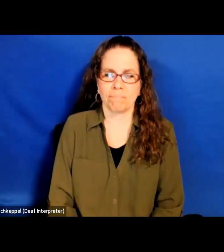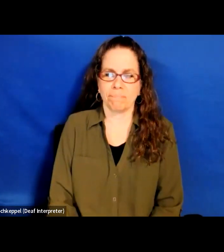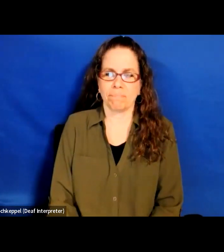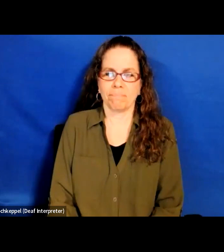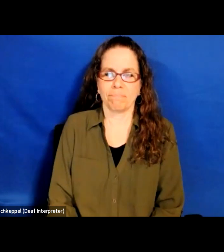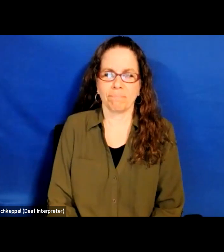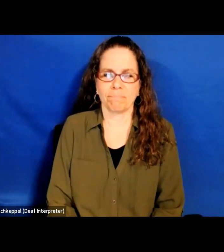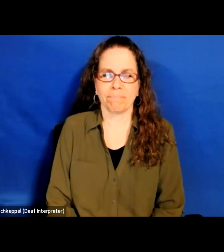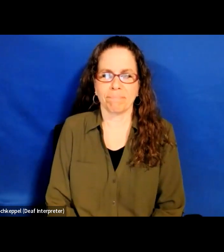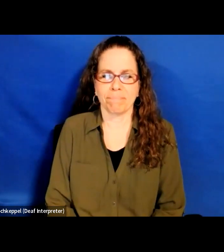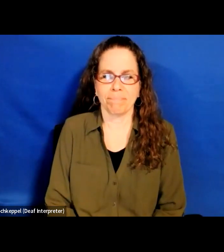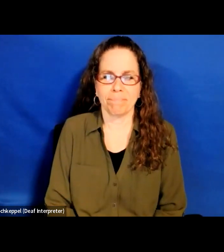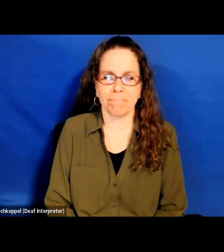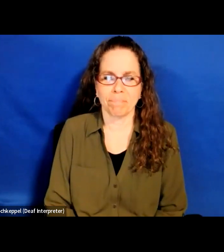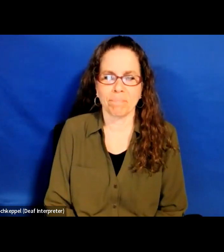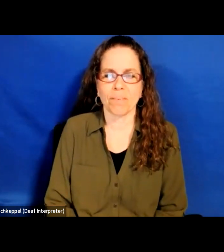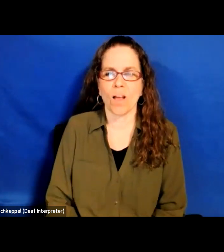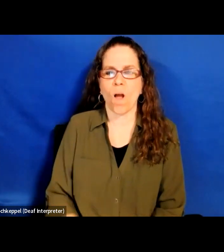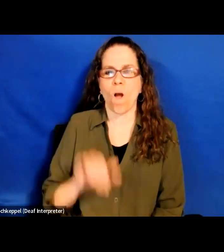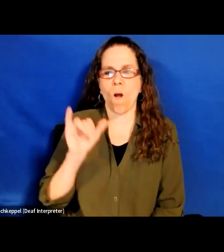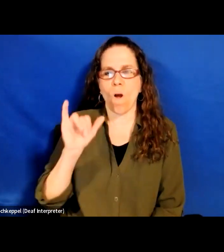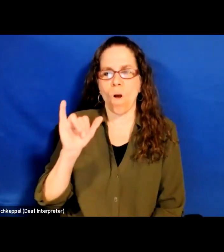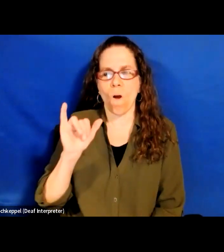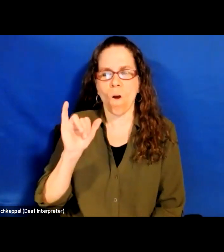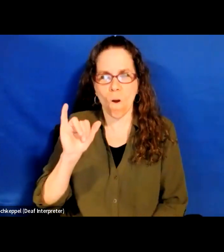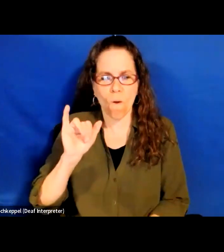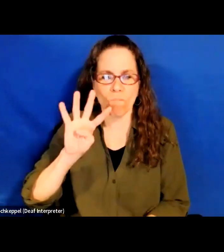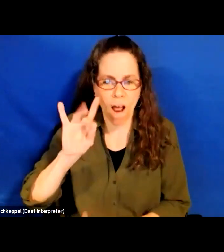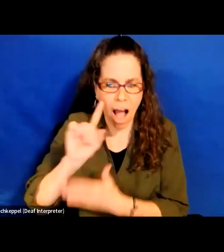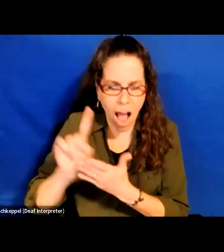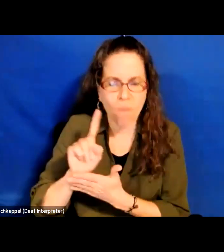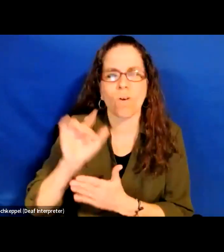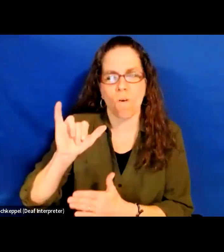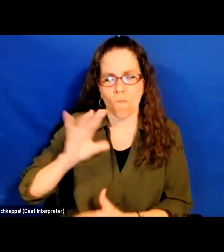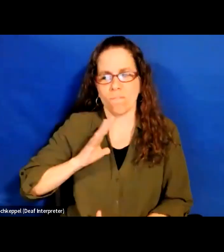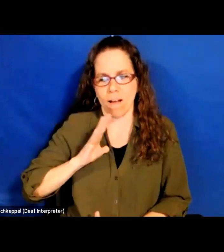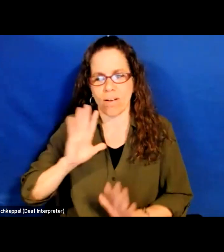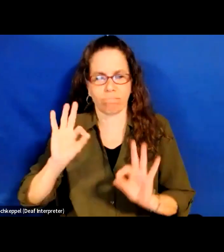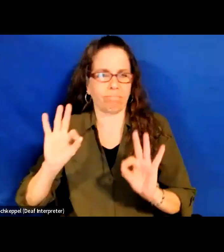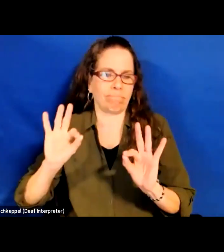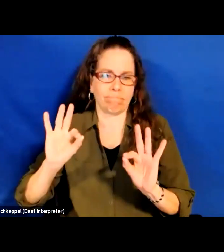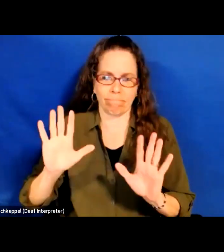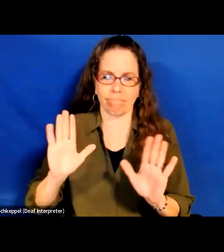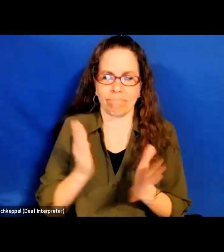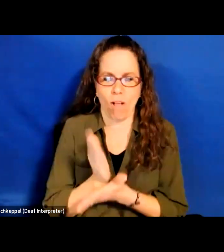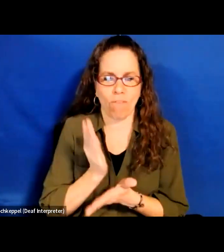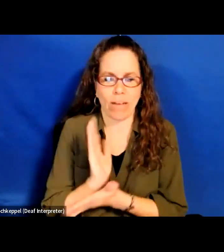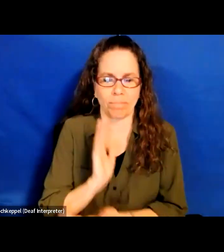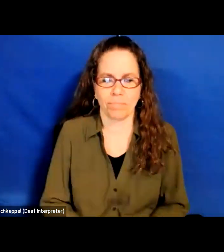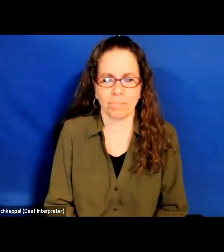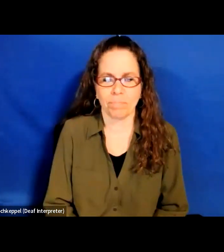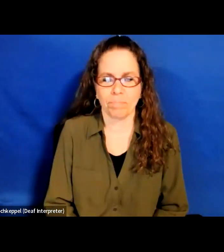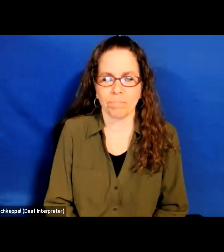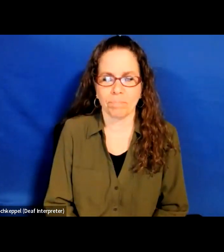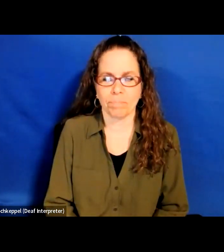Okay, thank you. So in that event, I don't quite know what we do with announcements. We can't list announcements